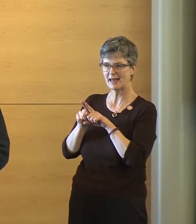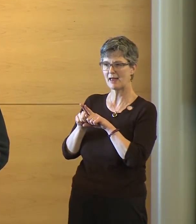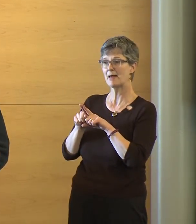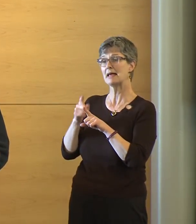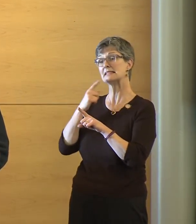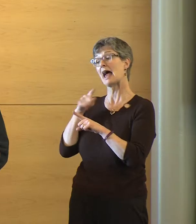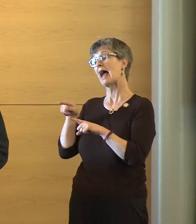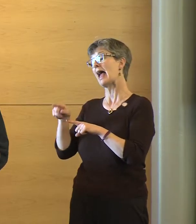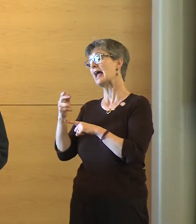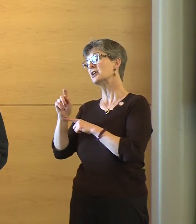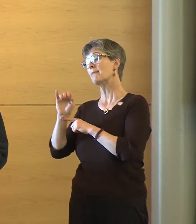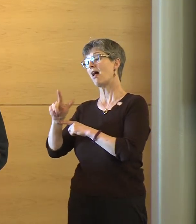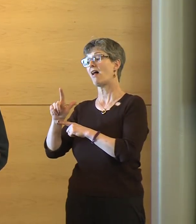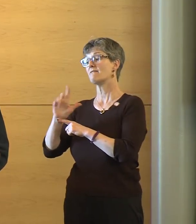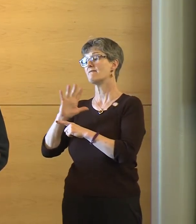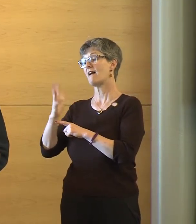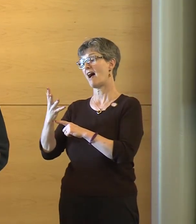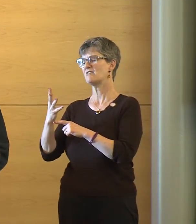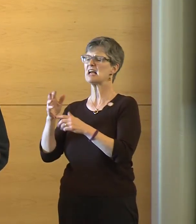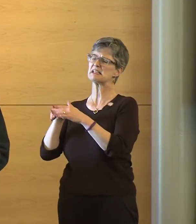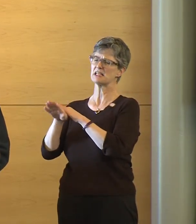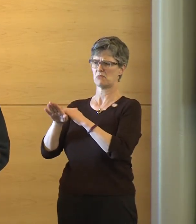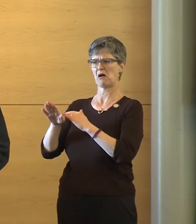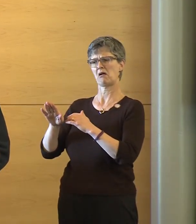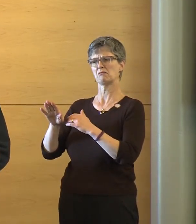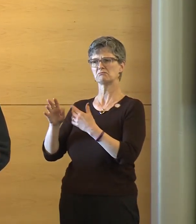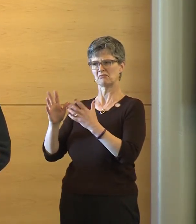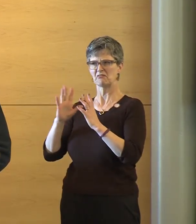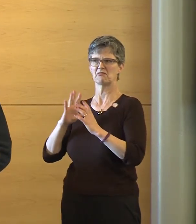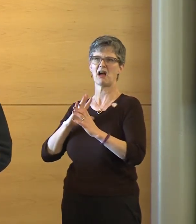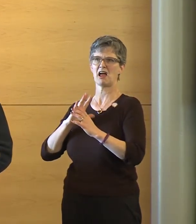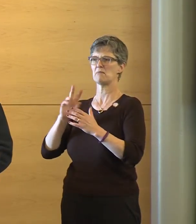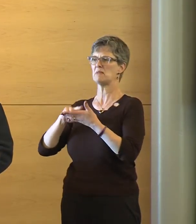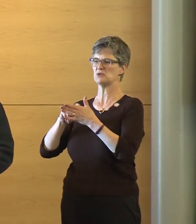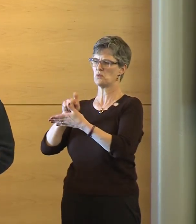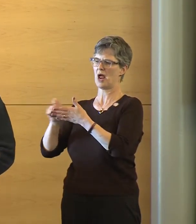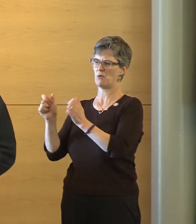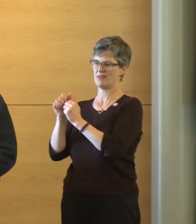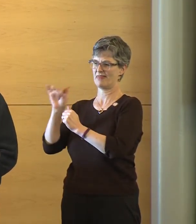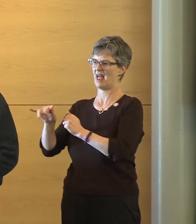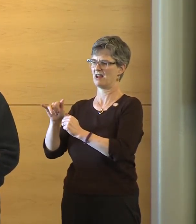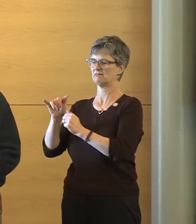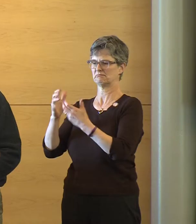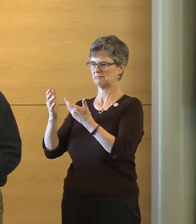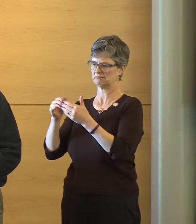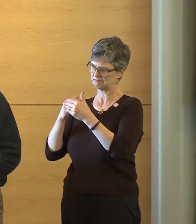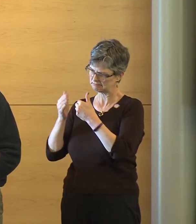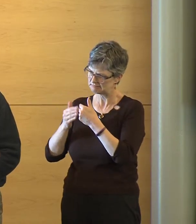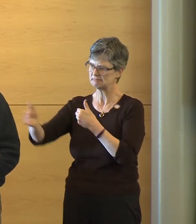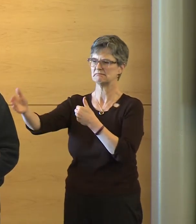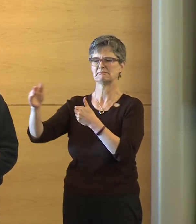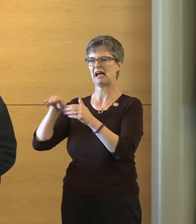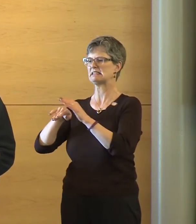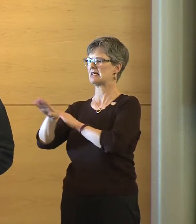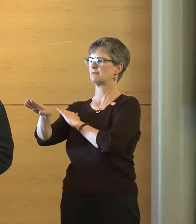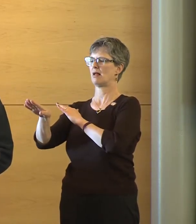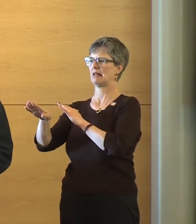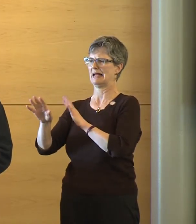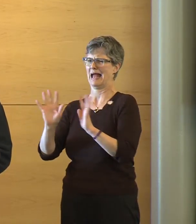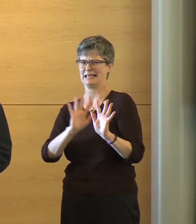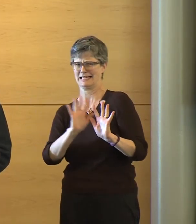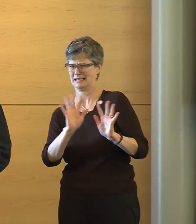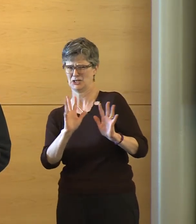Where's the mic? Oh, just a quick question about HTML5. I've heard from someone, and I'm wondering if you've heard